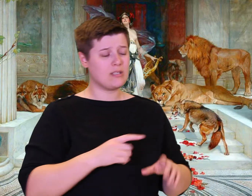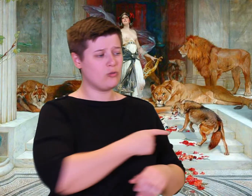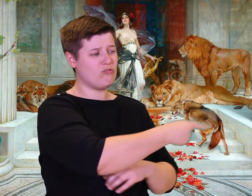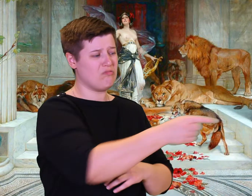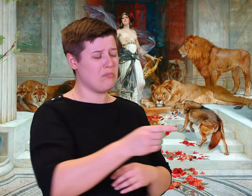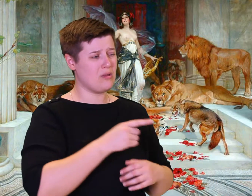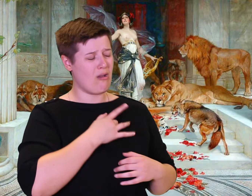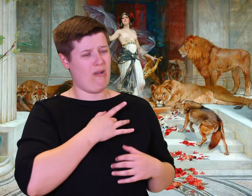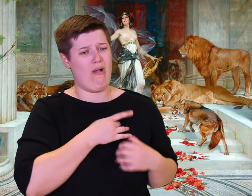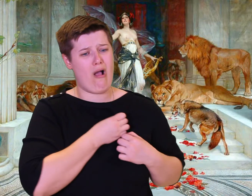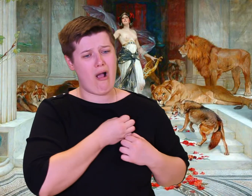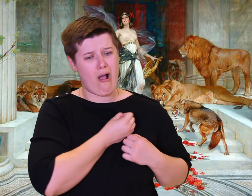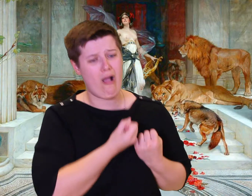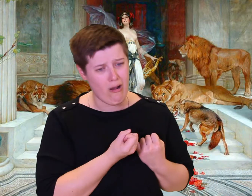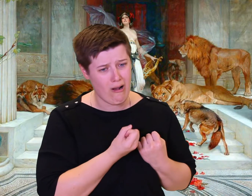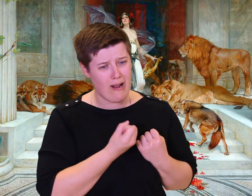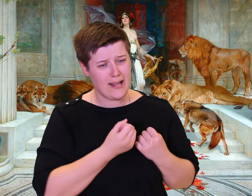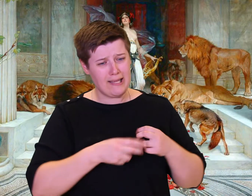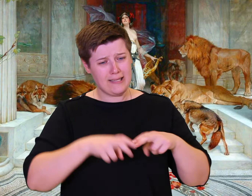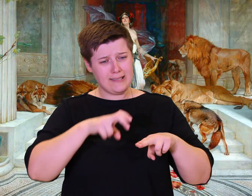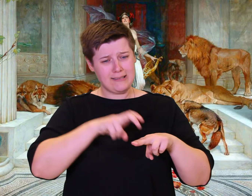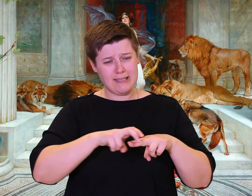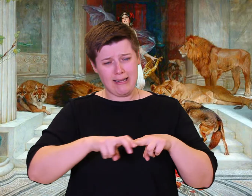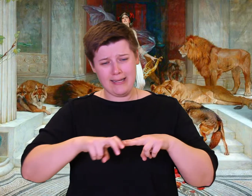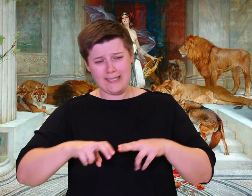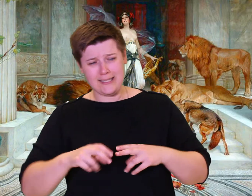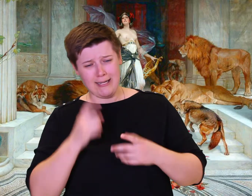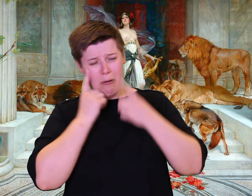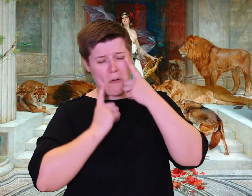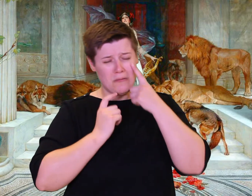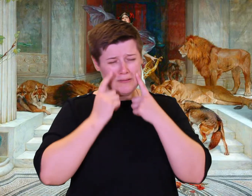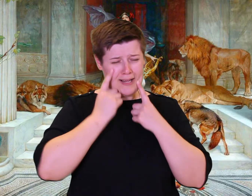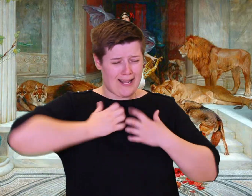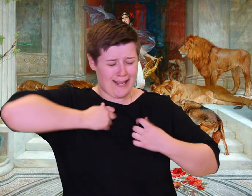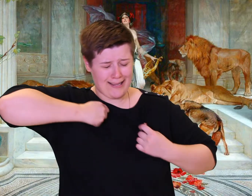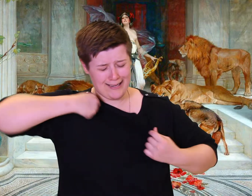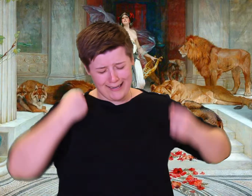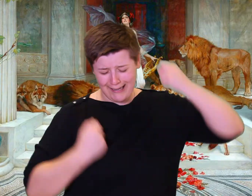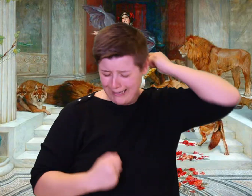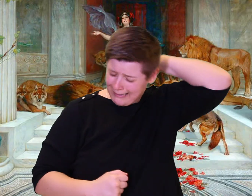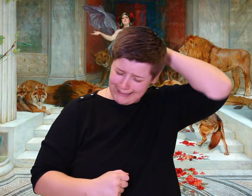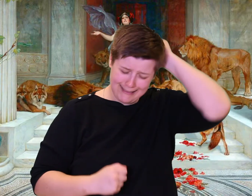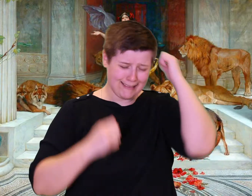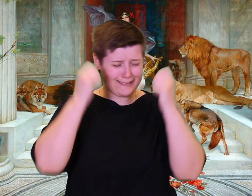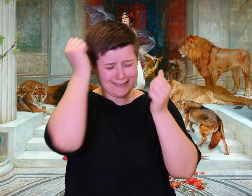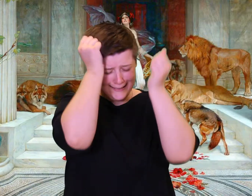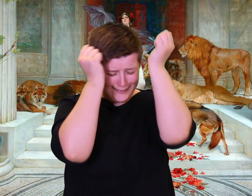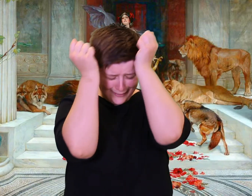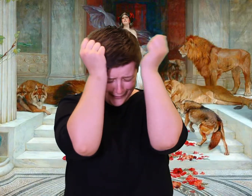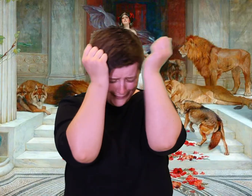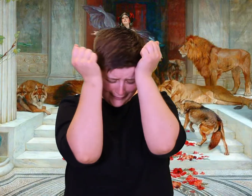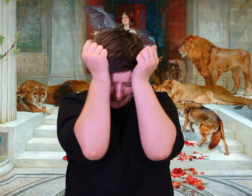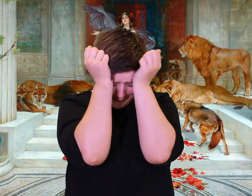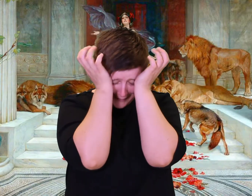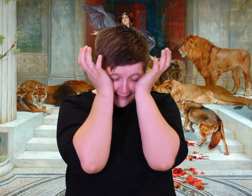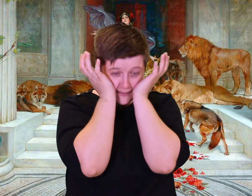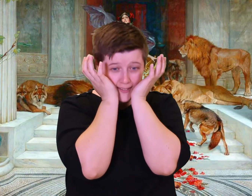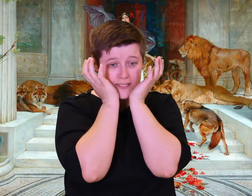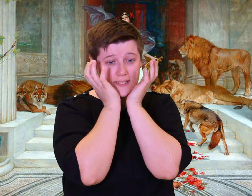instructions. They did as I said. Perhaps you think you are going home, but Circe says we have to go towards